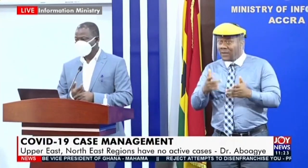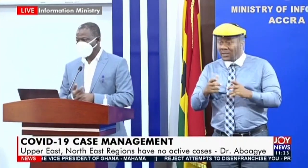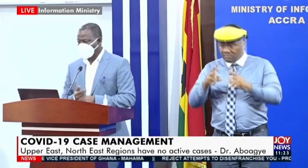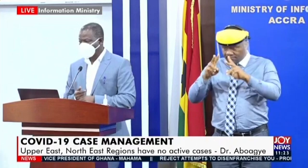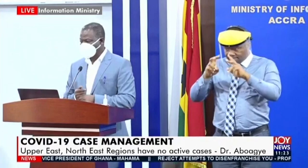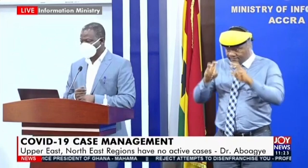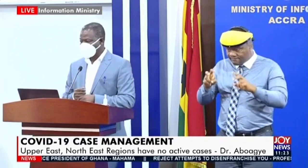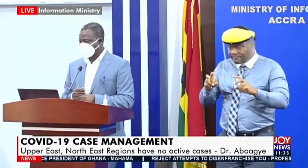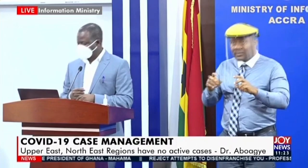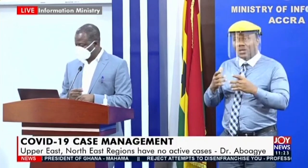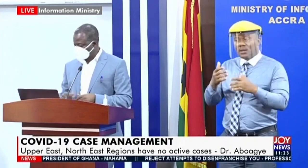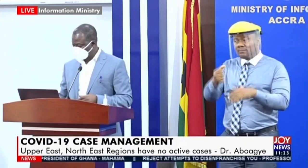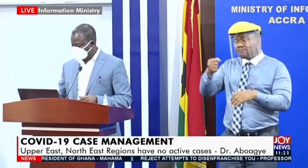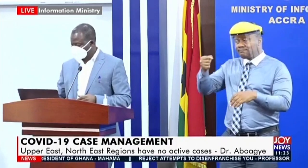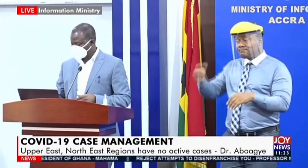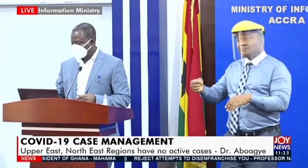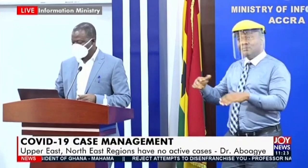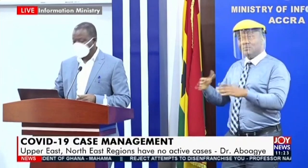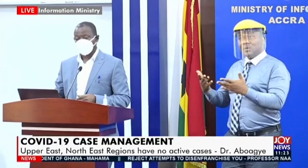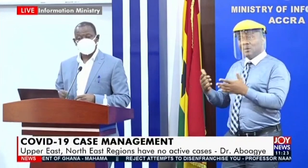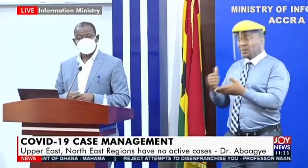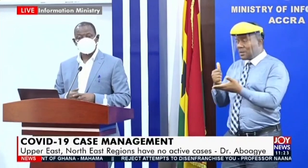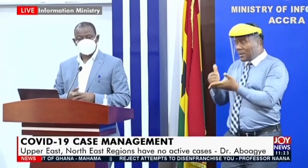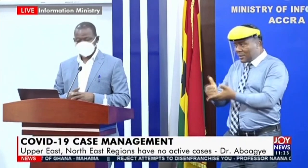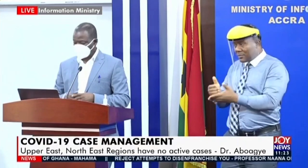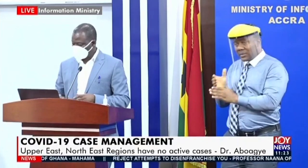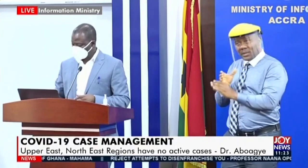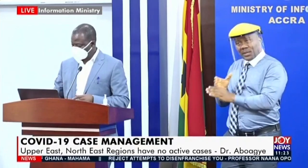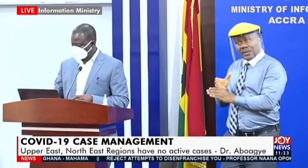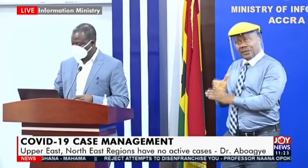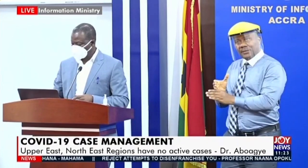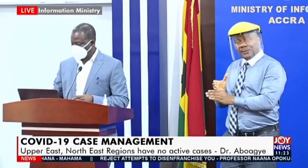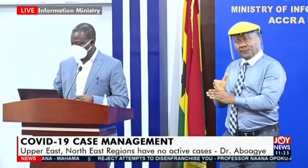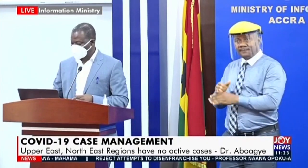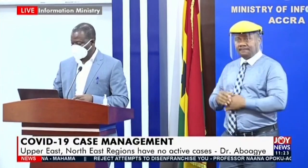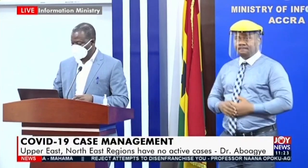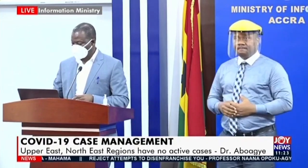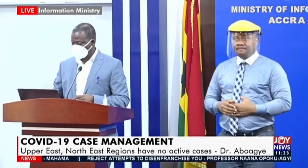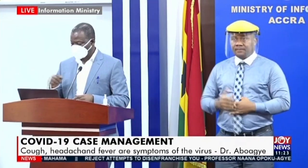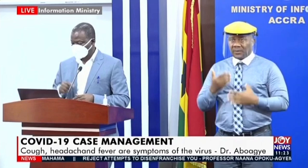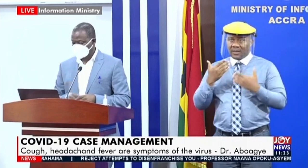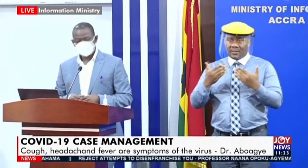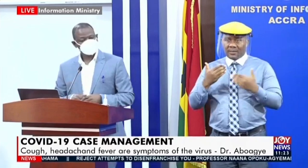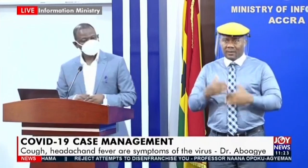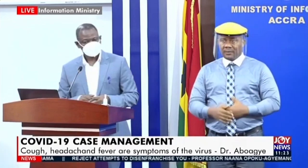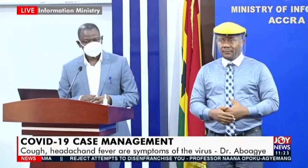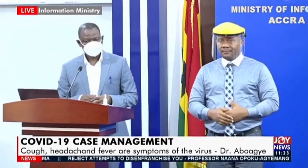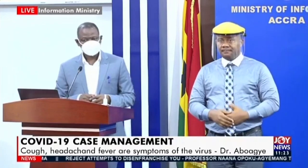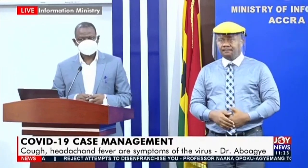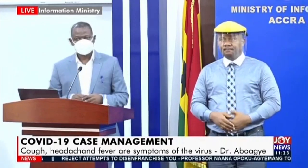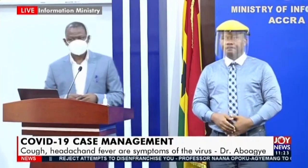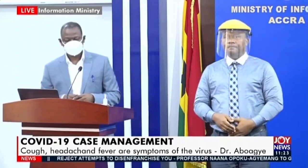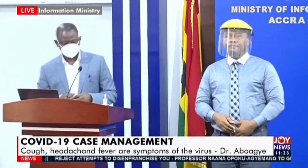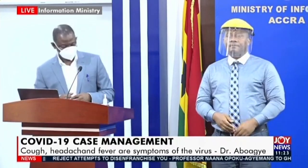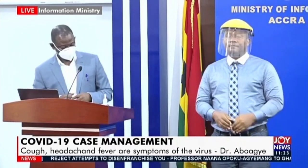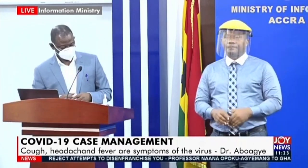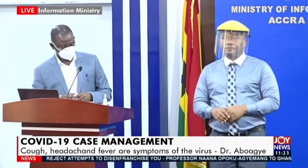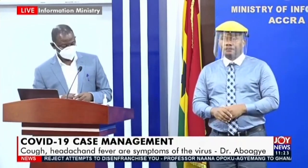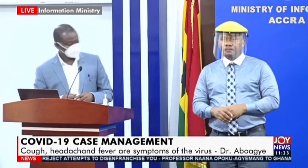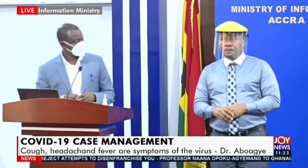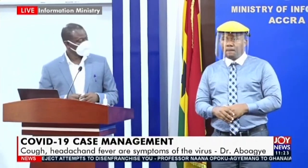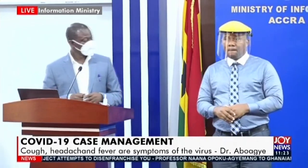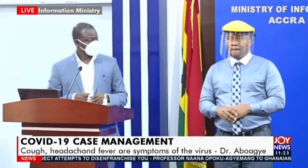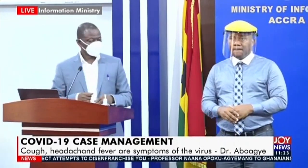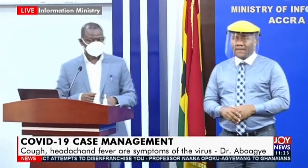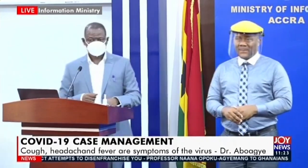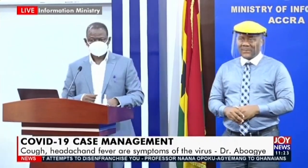and be isolated and prevent the spread and avoid any complications from COVID. Thank you very much. Thank you. Dr. Patrick